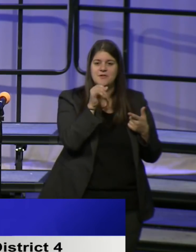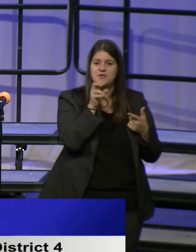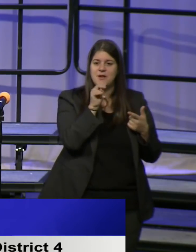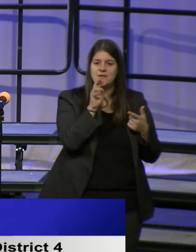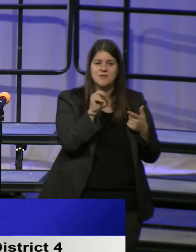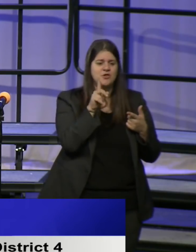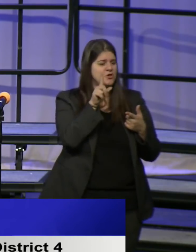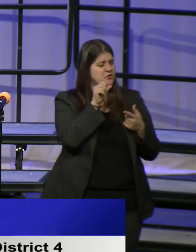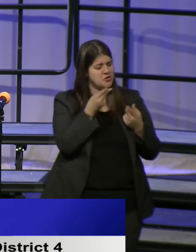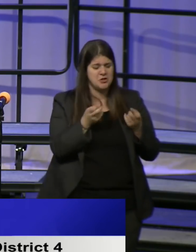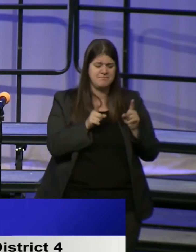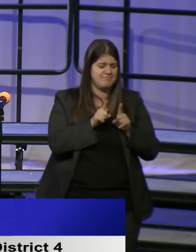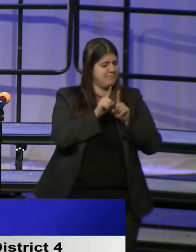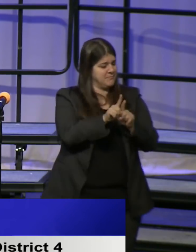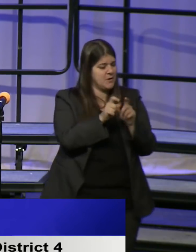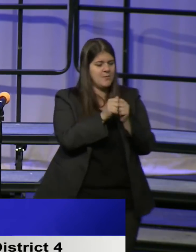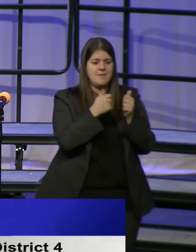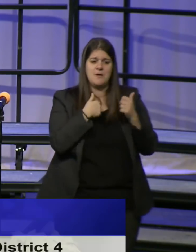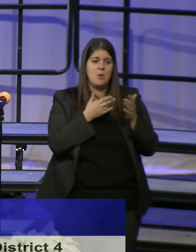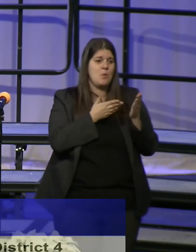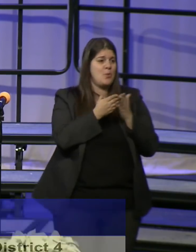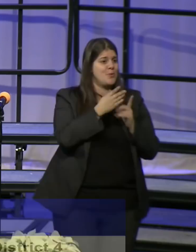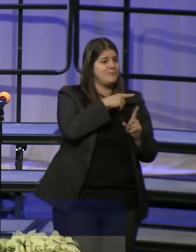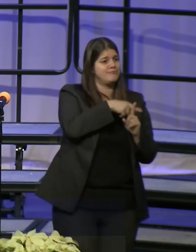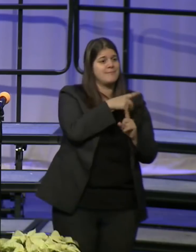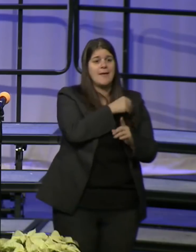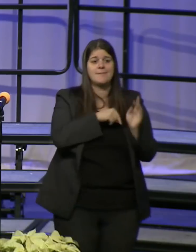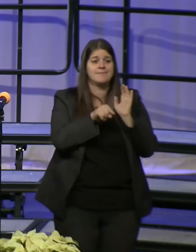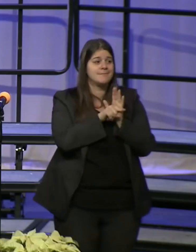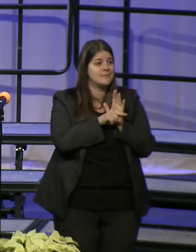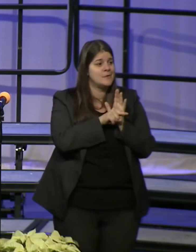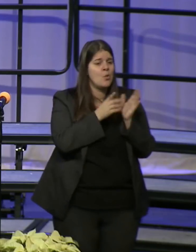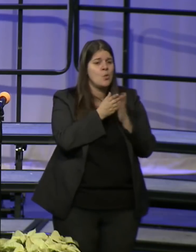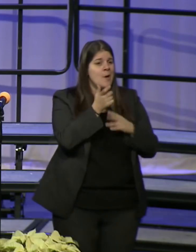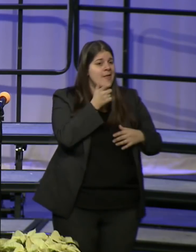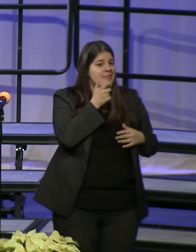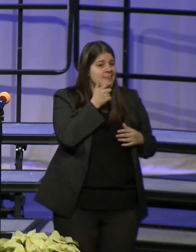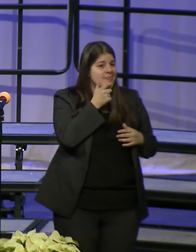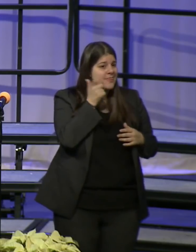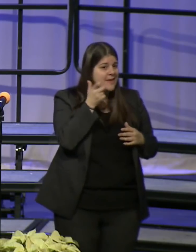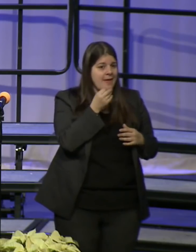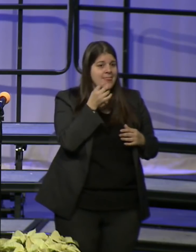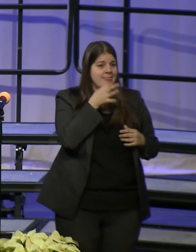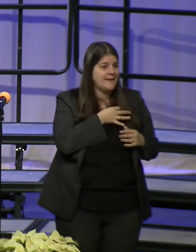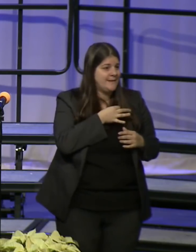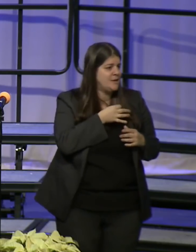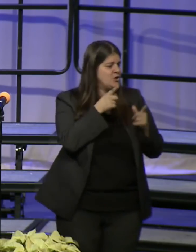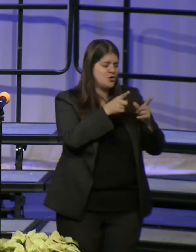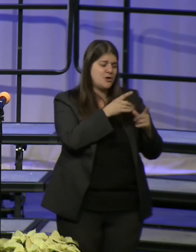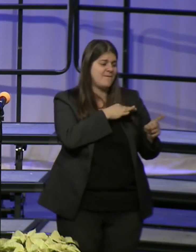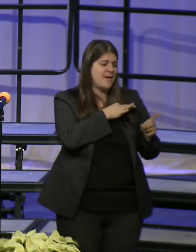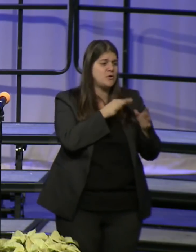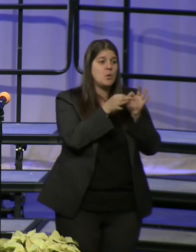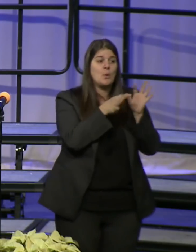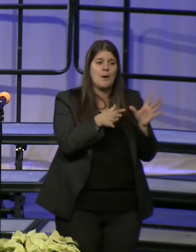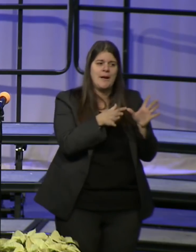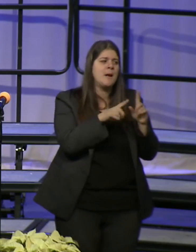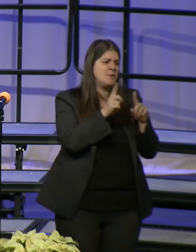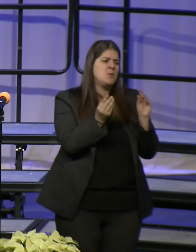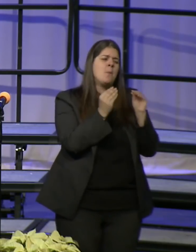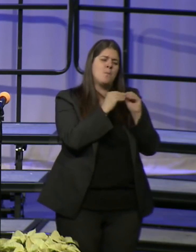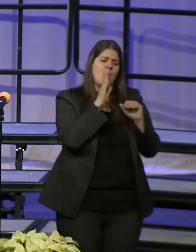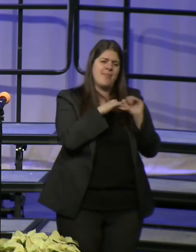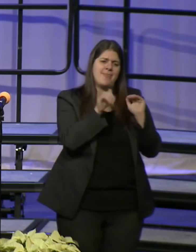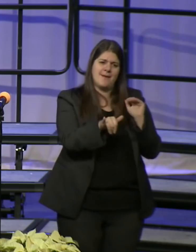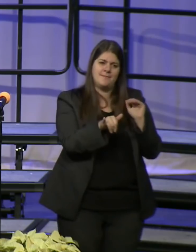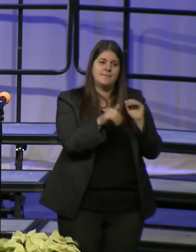my side throughout thick and thin. We called her the volunteer coordinator, yet she was so much more than that. And my